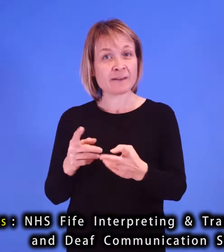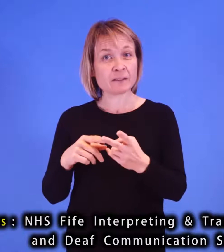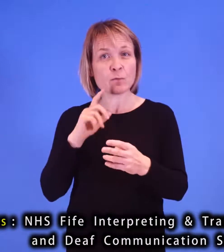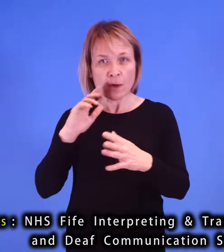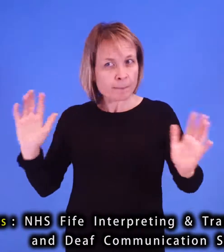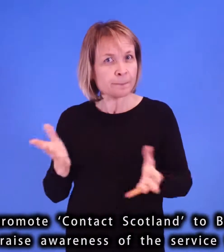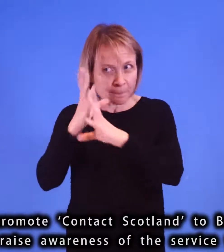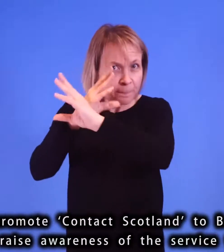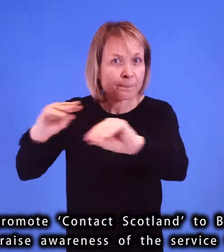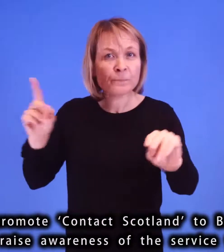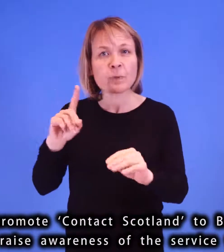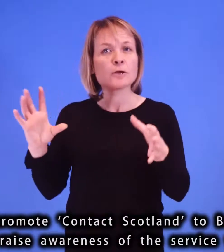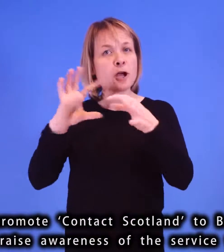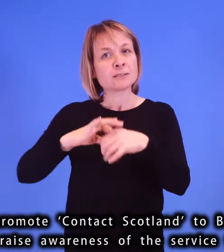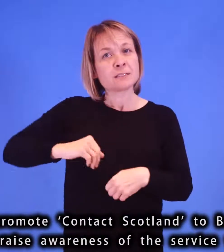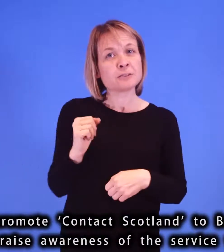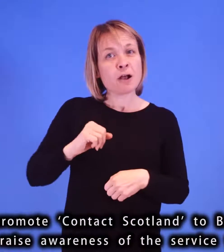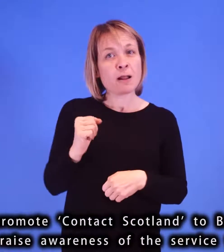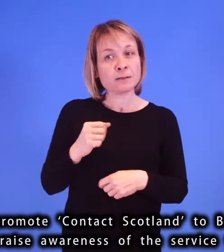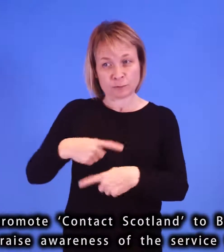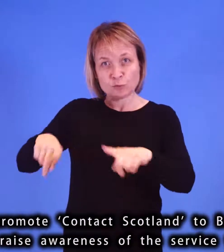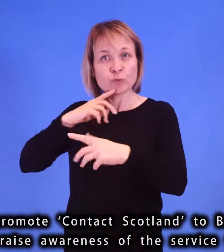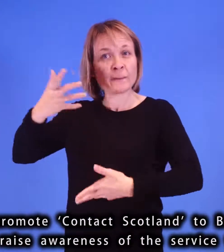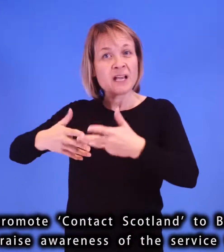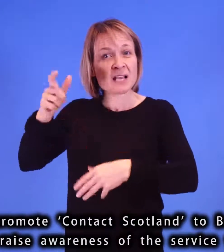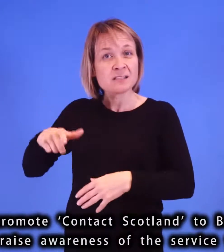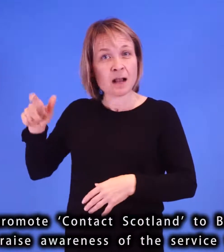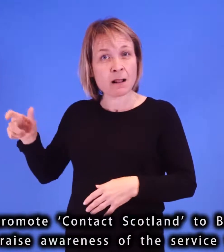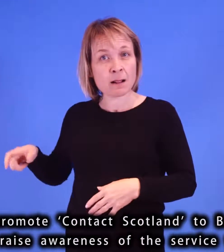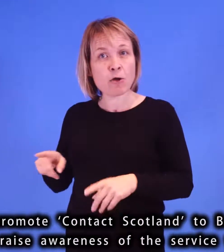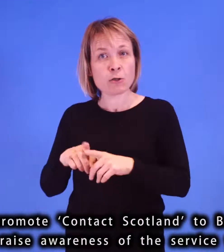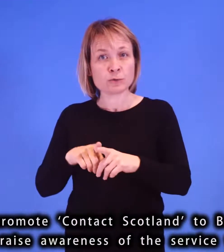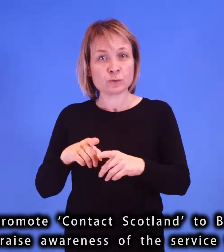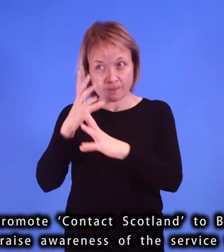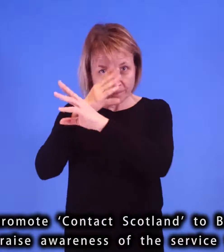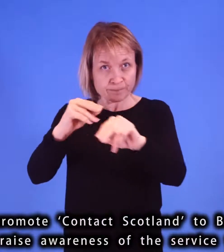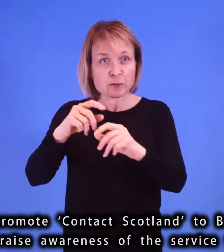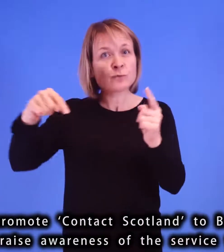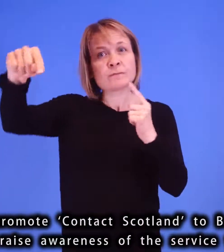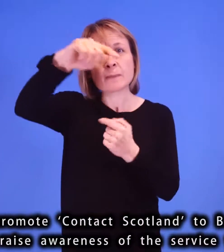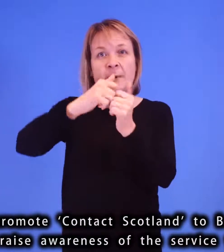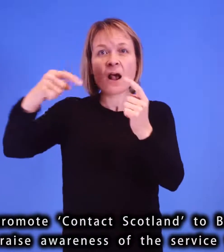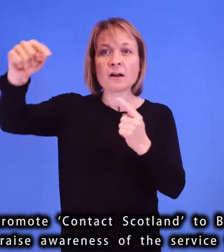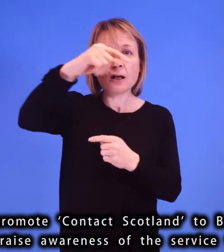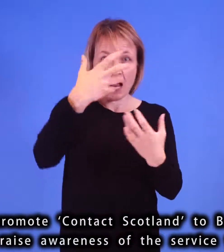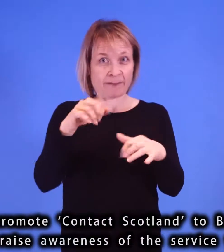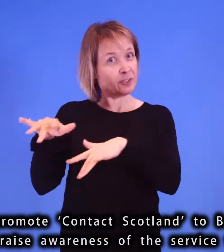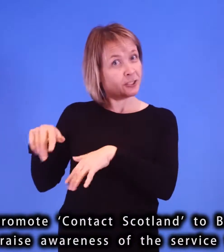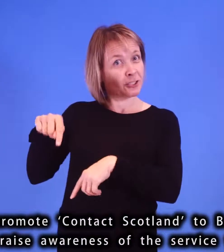Communication Service will promote Contact Scotland to BSL users and also raise awareness of the service with partners.